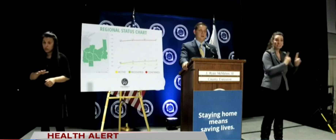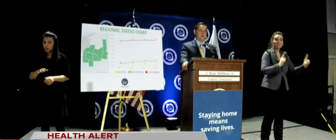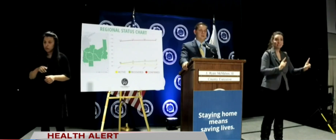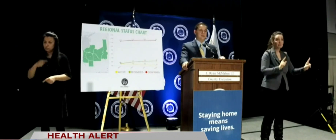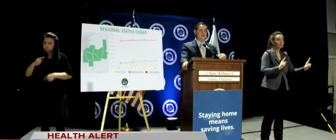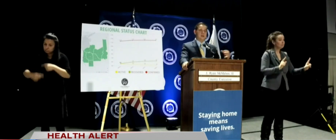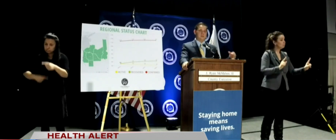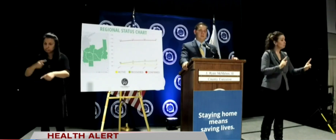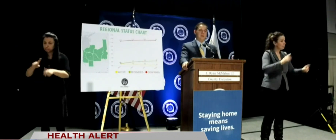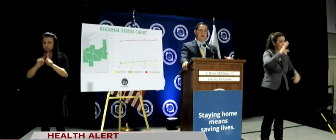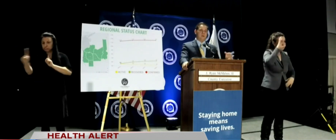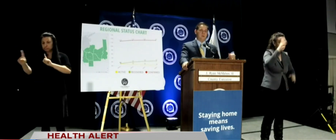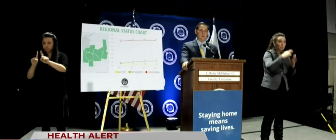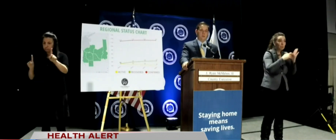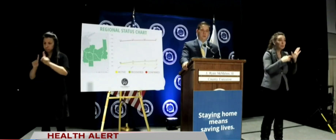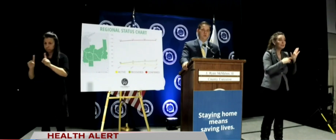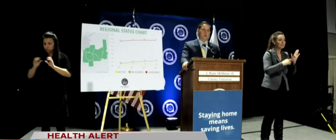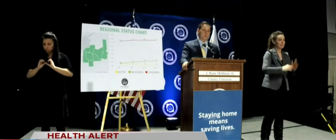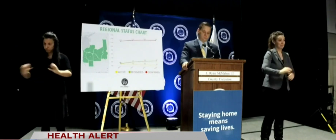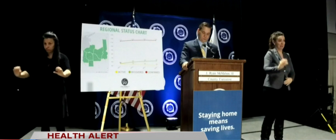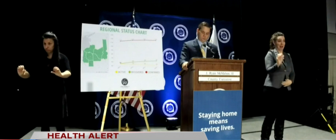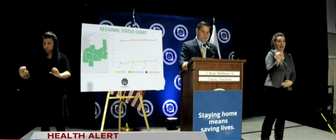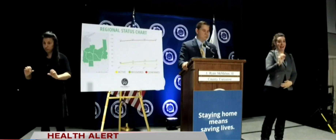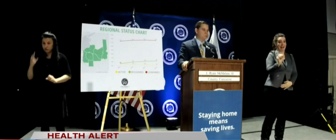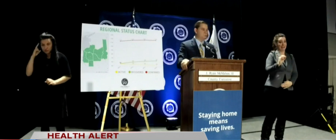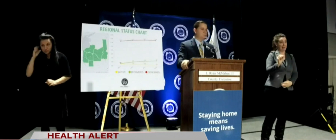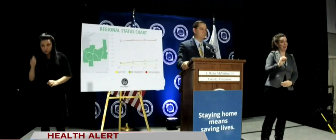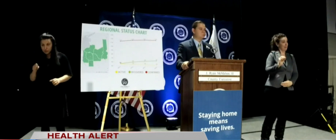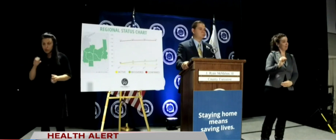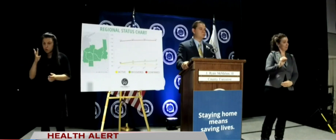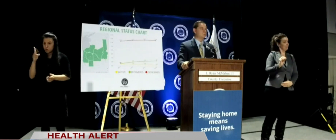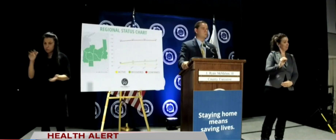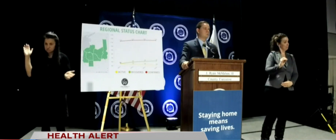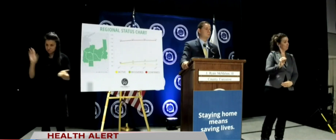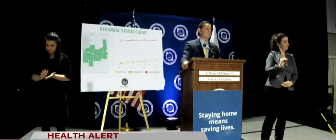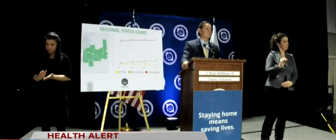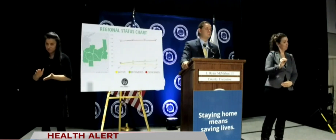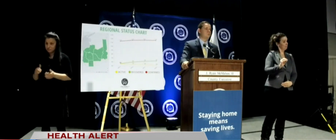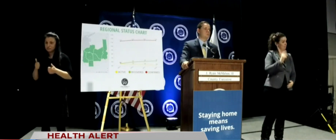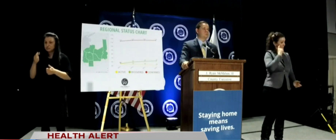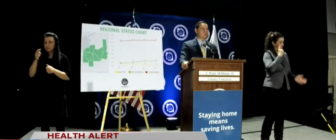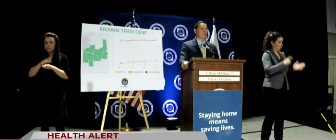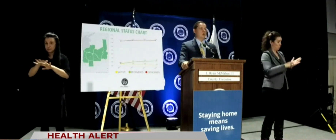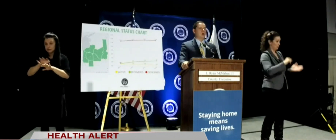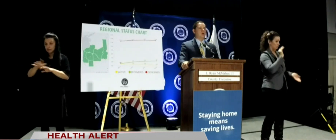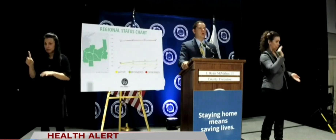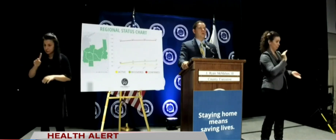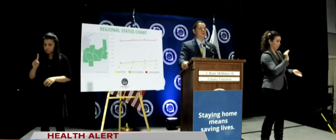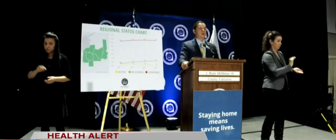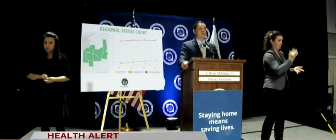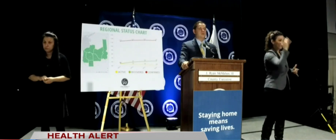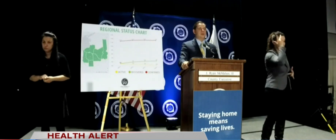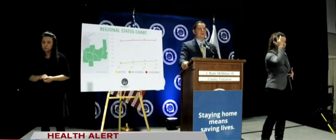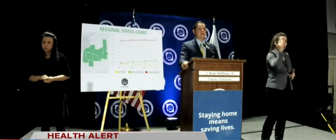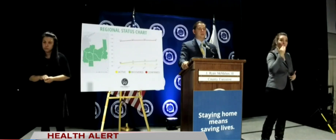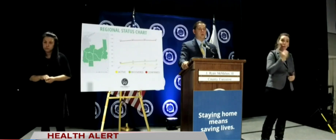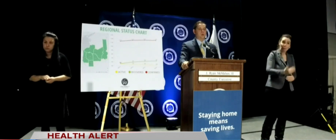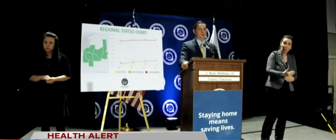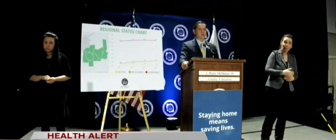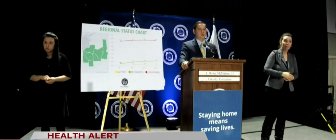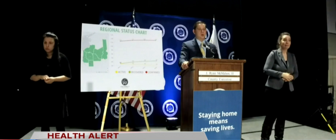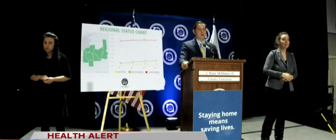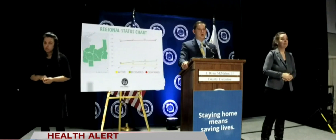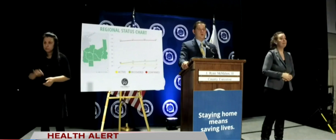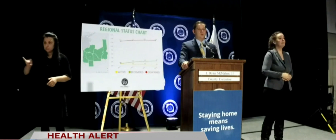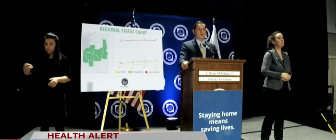they're starting to see the same impact with their numbers as well. What does a restart look like to you? Well, a restart is a phased-in